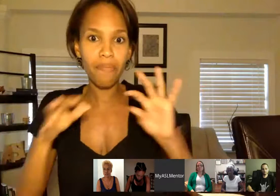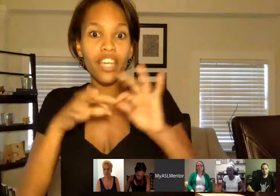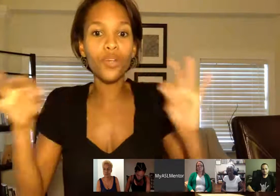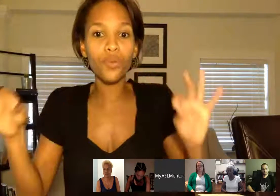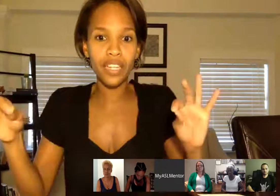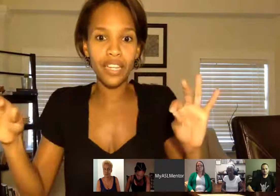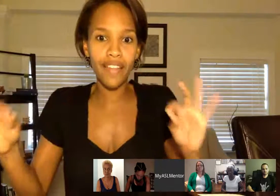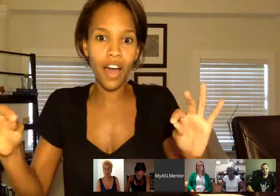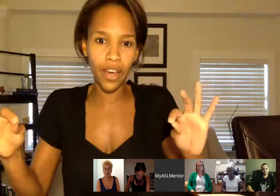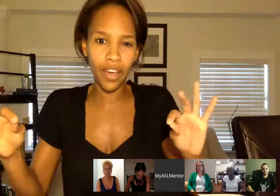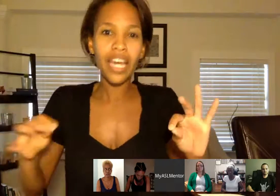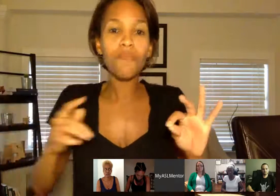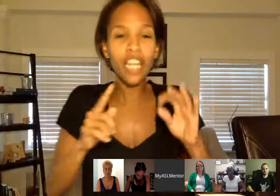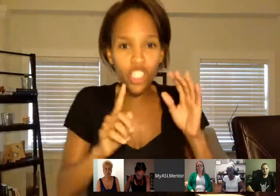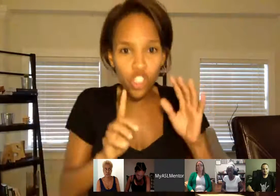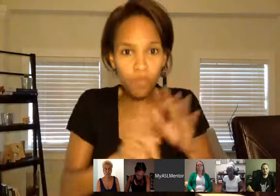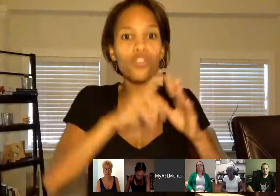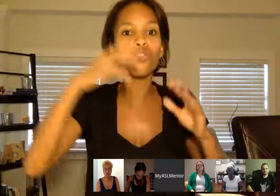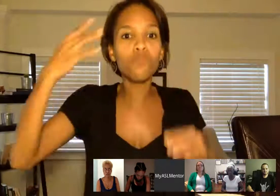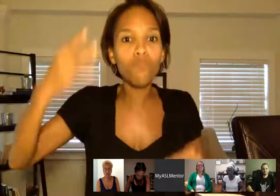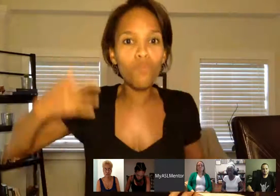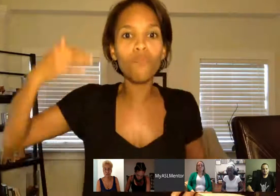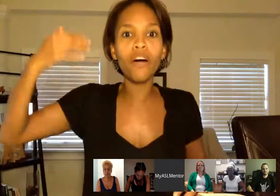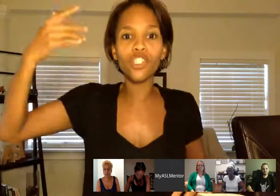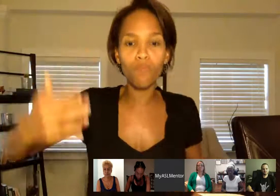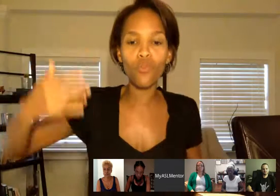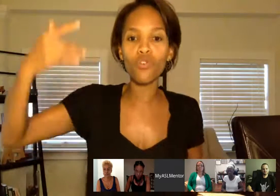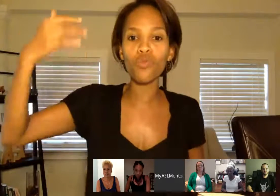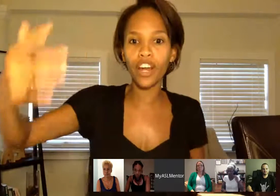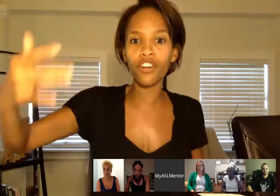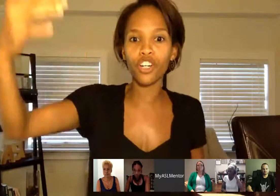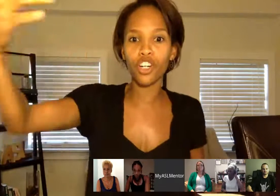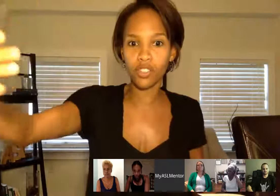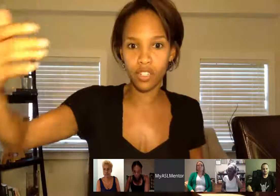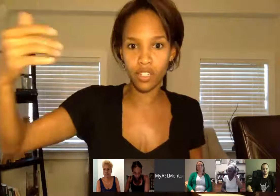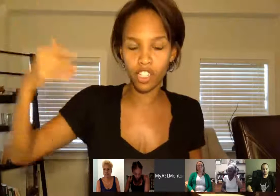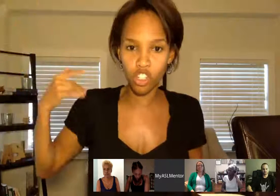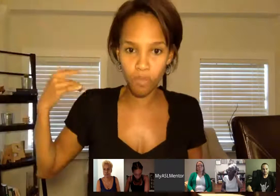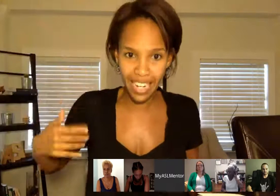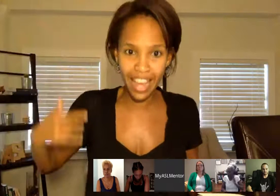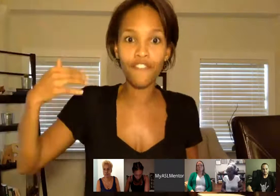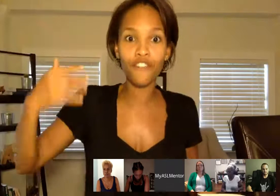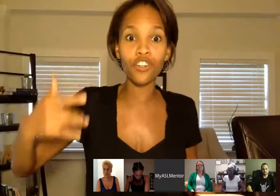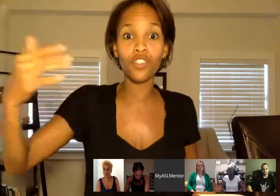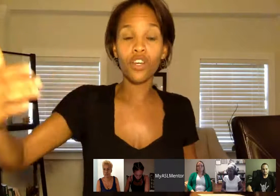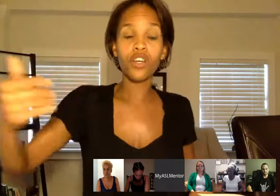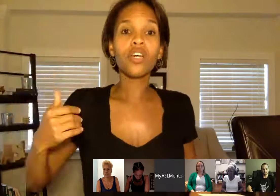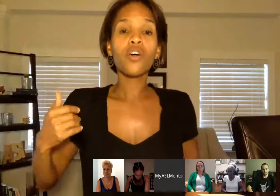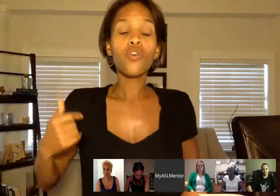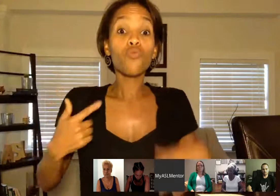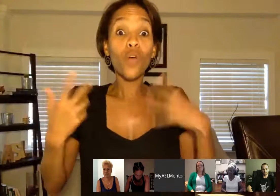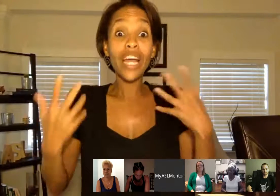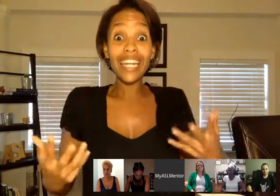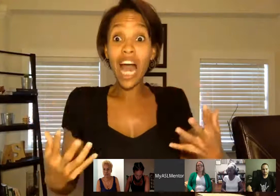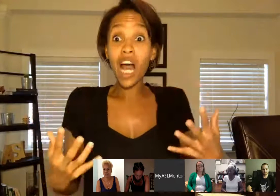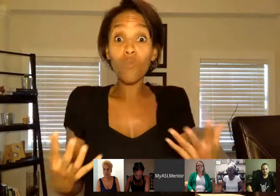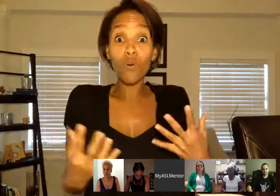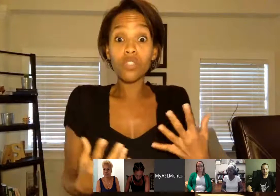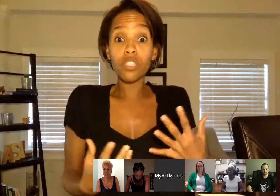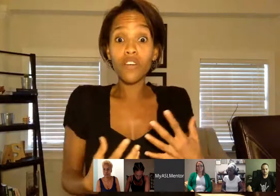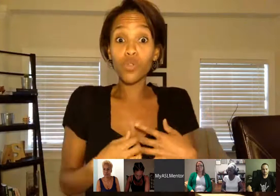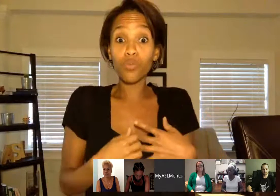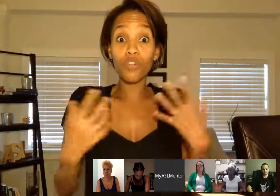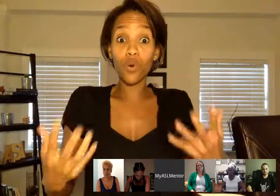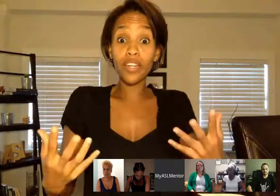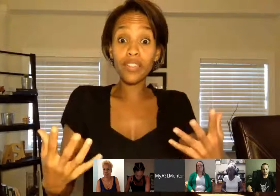address. They may use it in that way. But it should be those much more rare occurrences. It should be an effort. Right now,